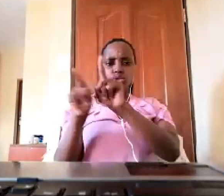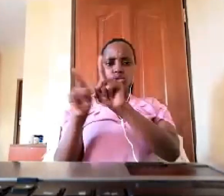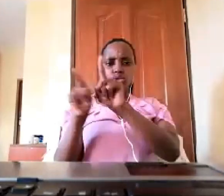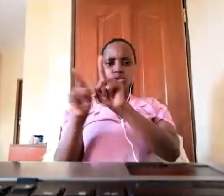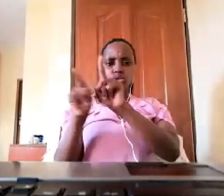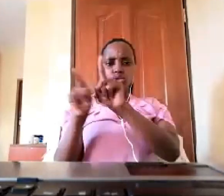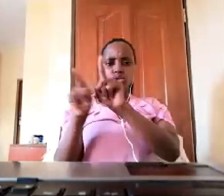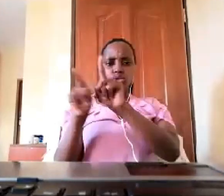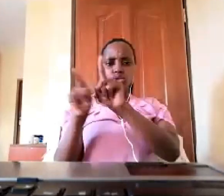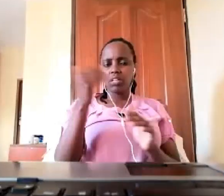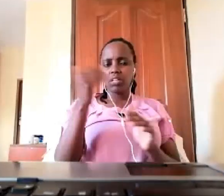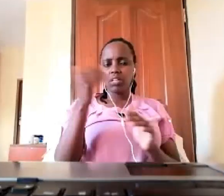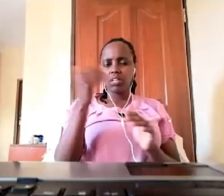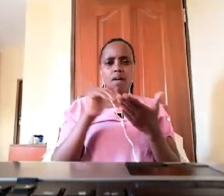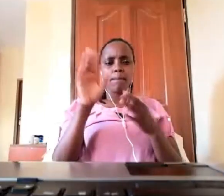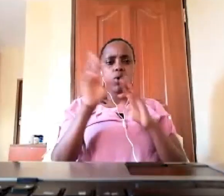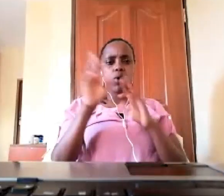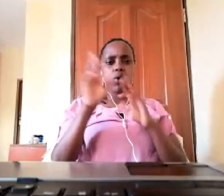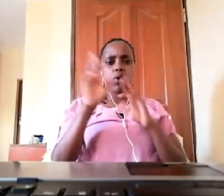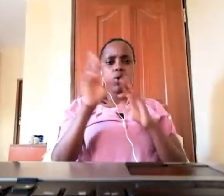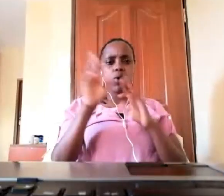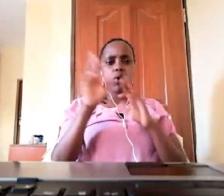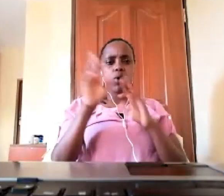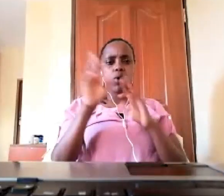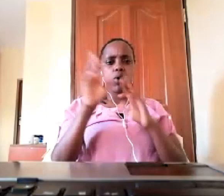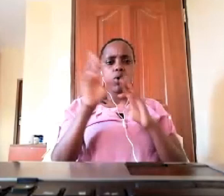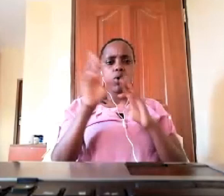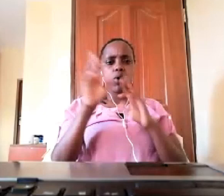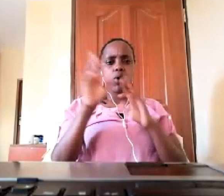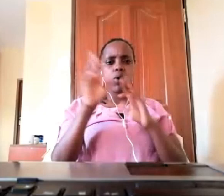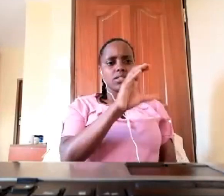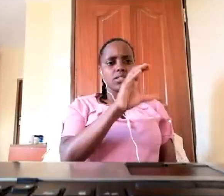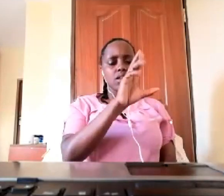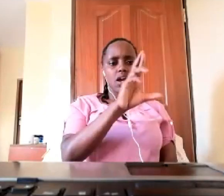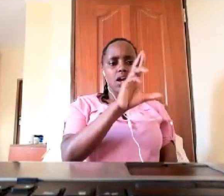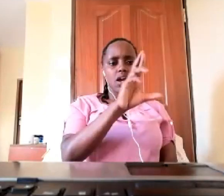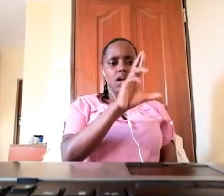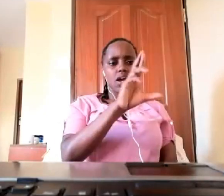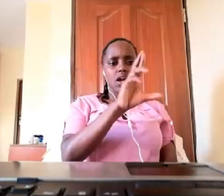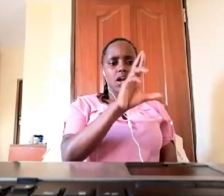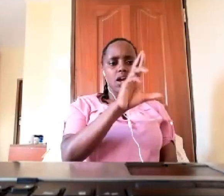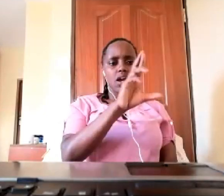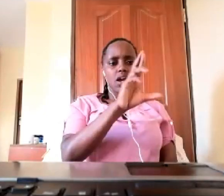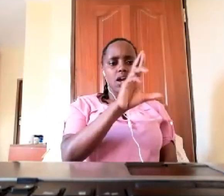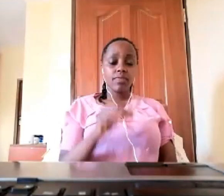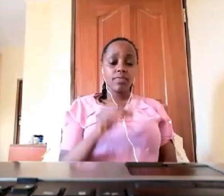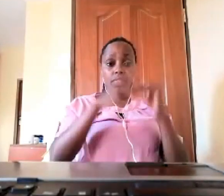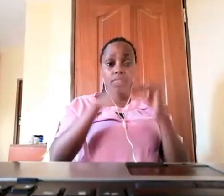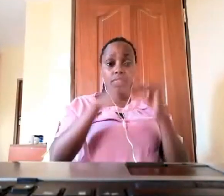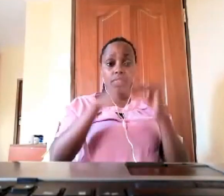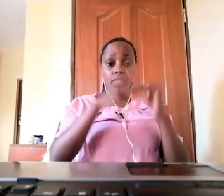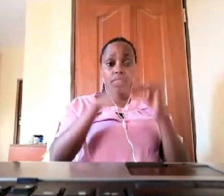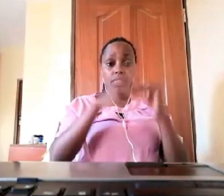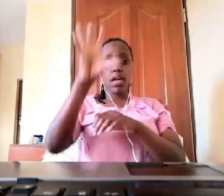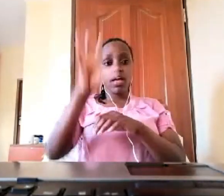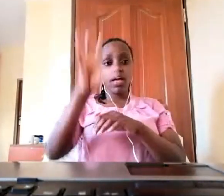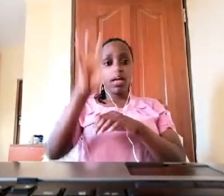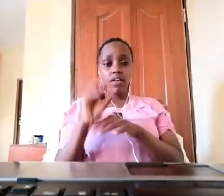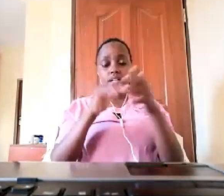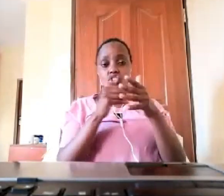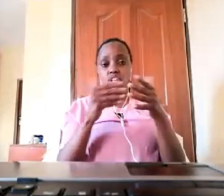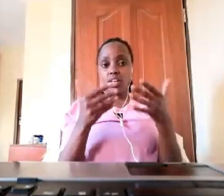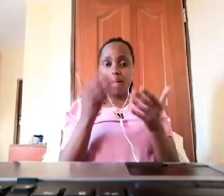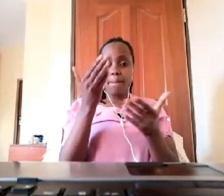the presentations, that there is more reporting being done to the CRC than there is being done to the African